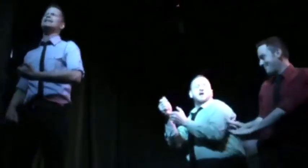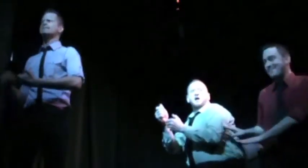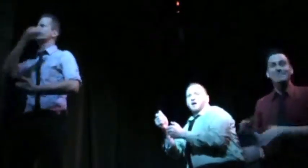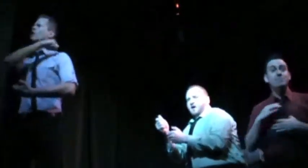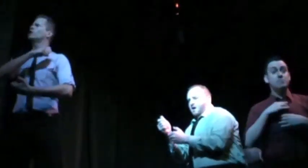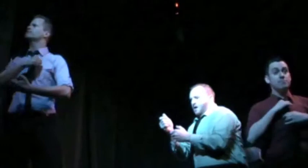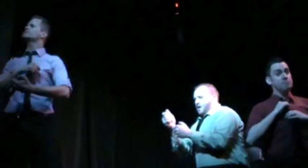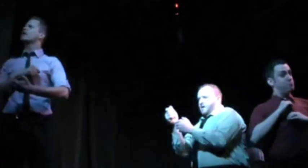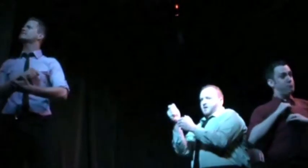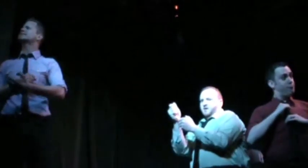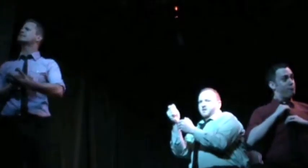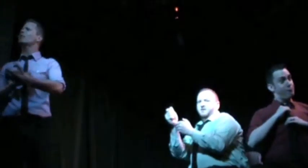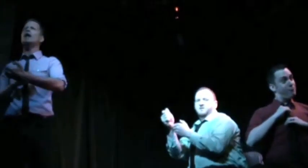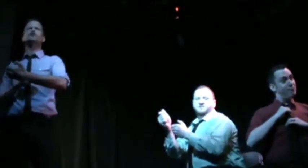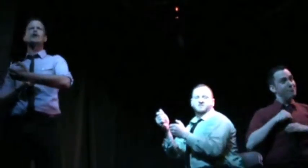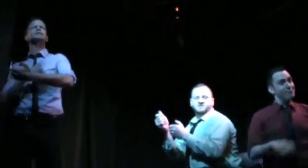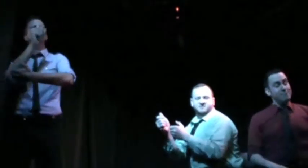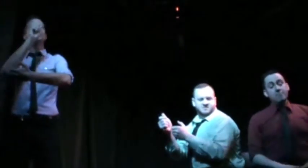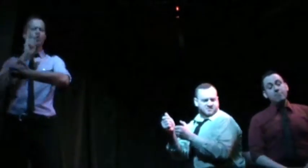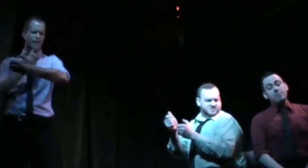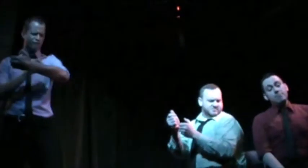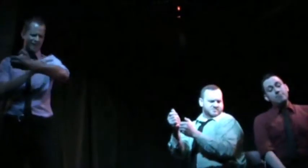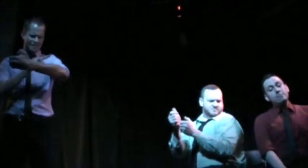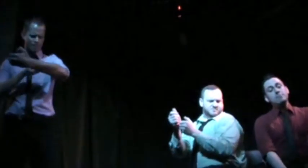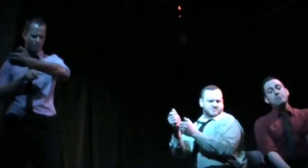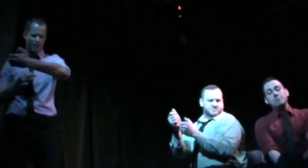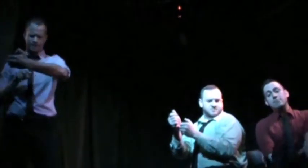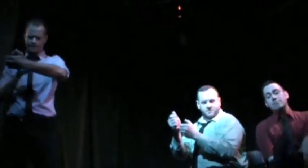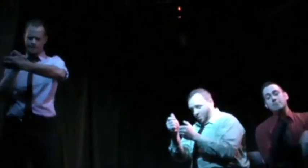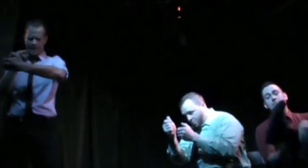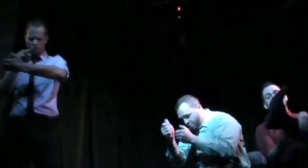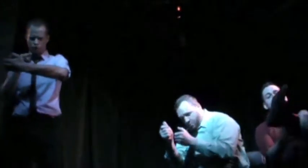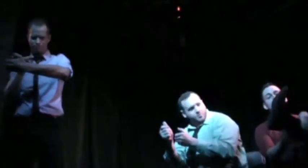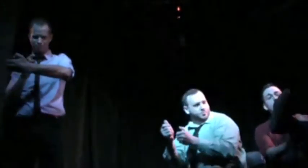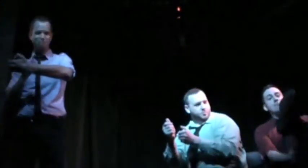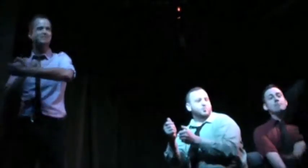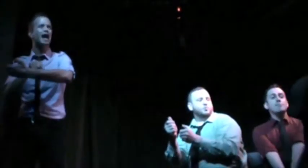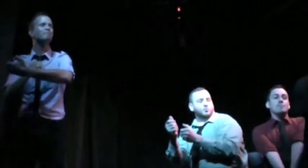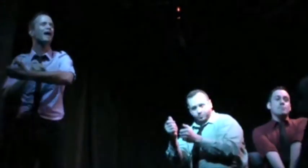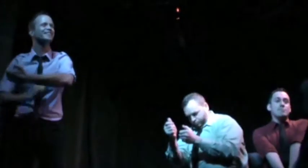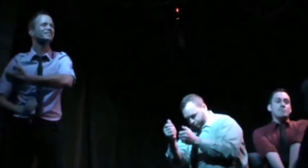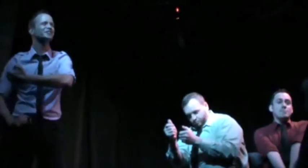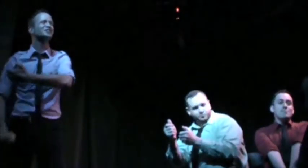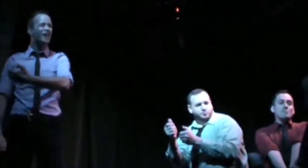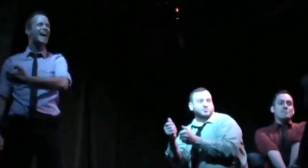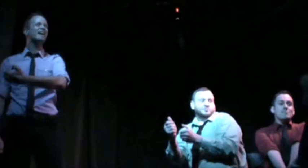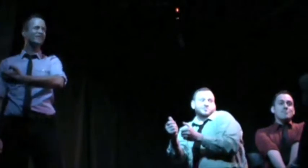They called him Travis the well-dressed, who invented the braided sandal. Apostle